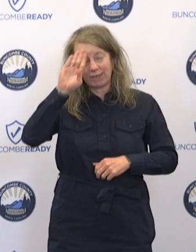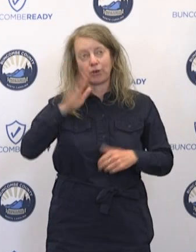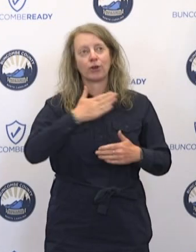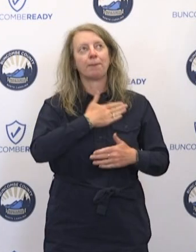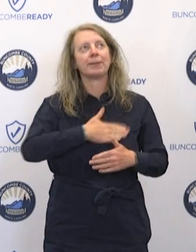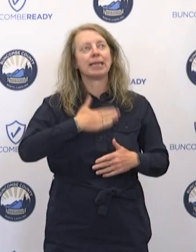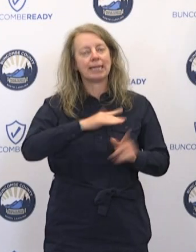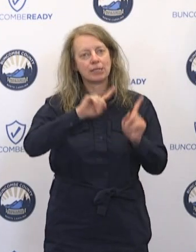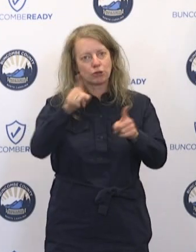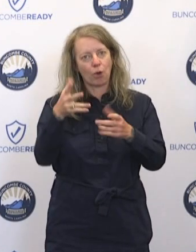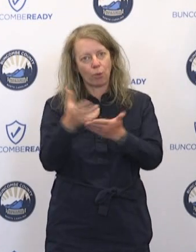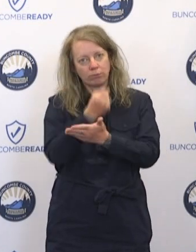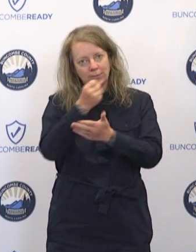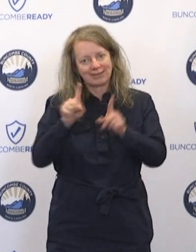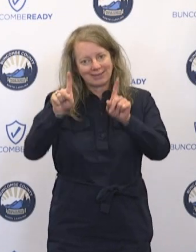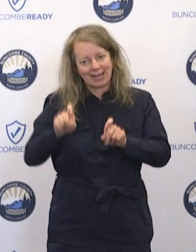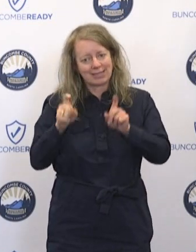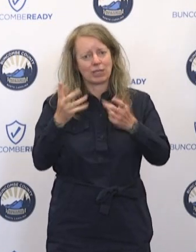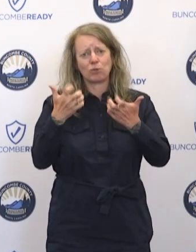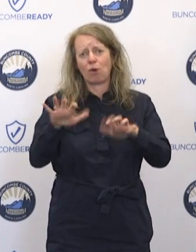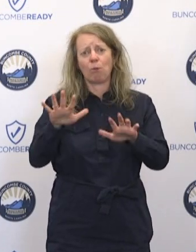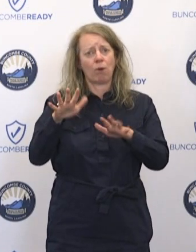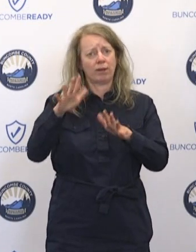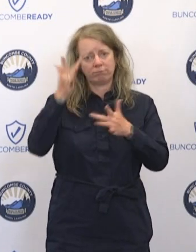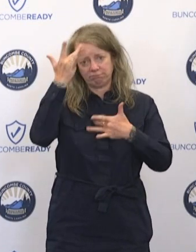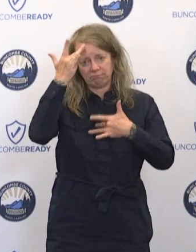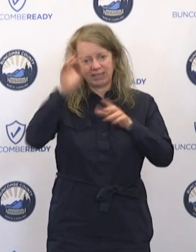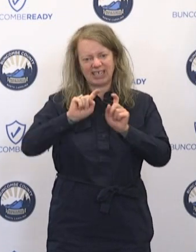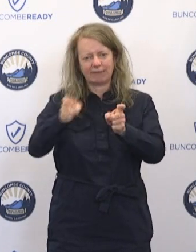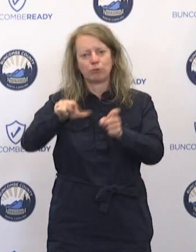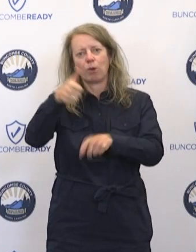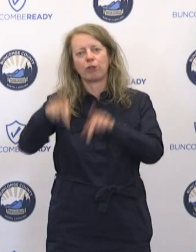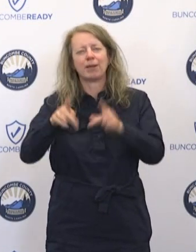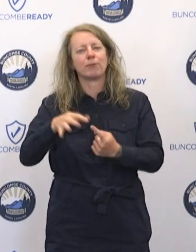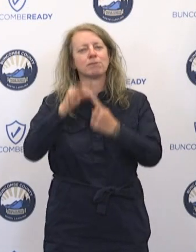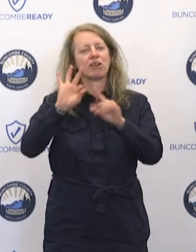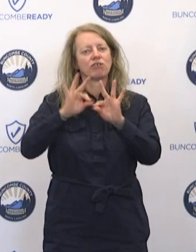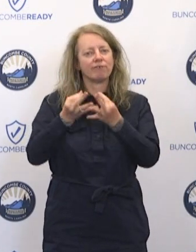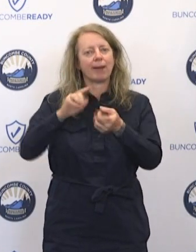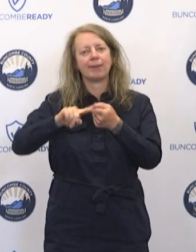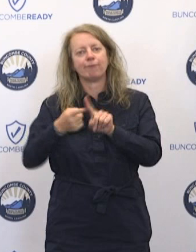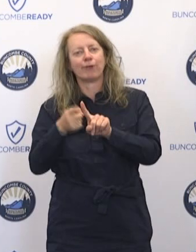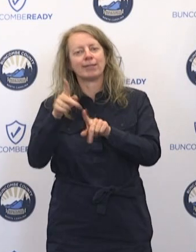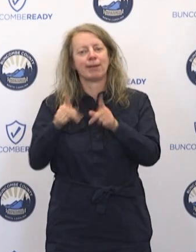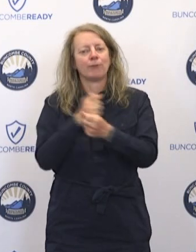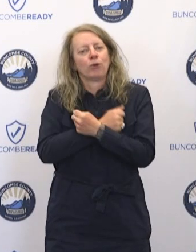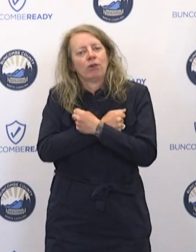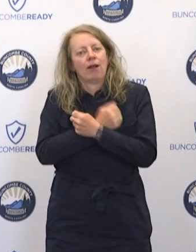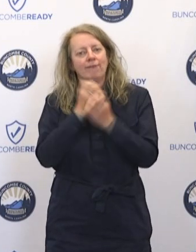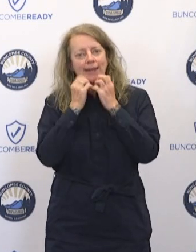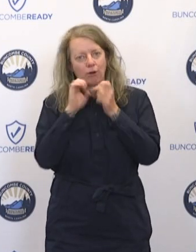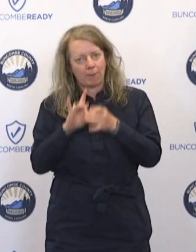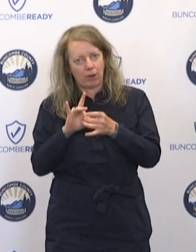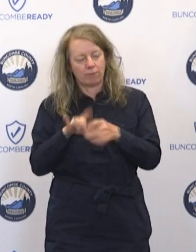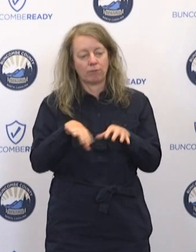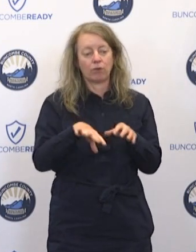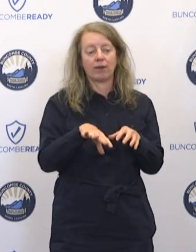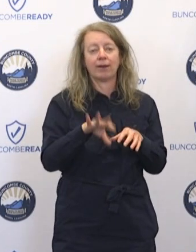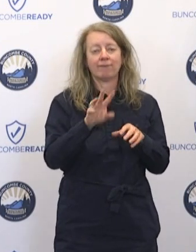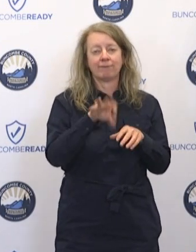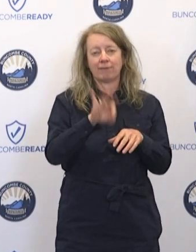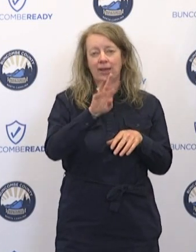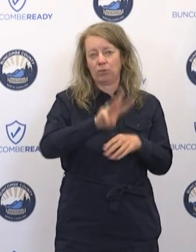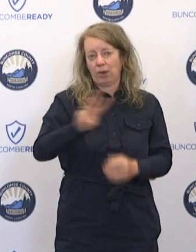not to potentially infect those you love and care about. You can check out the Find My Testing Place website to find